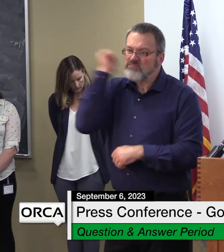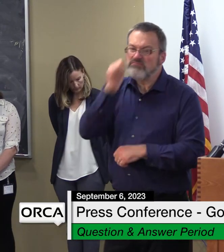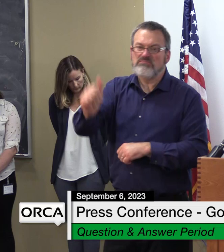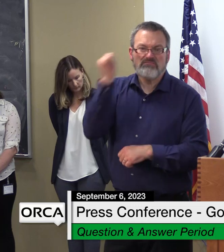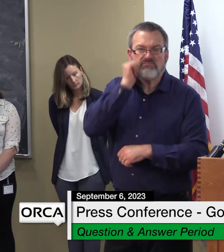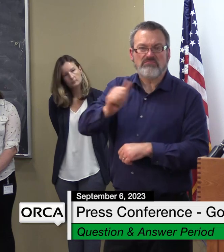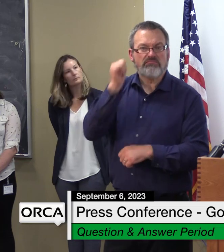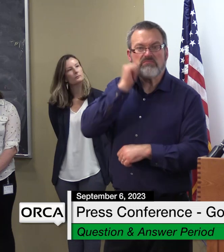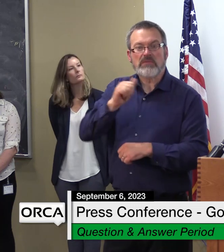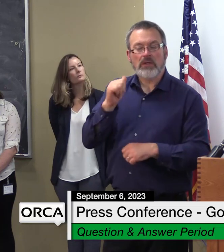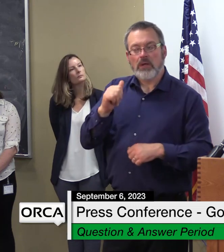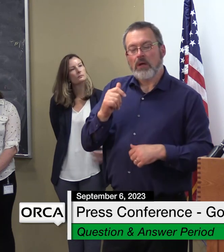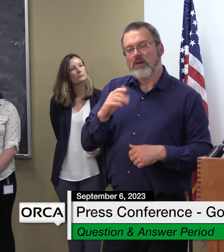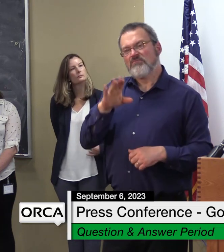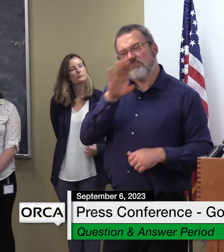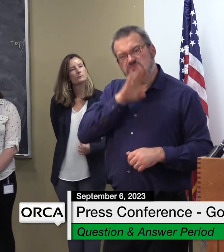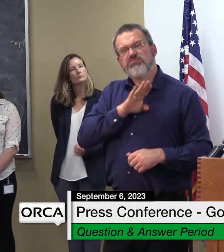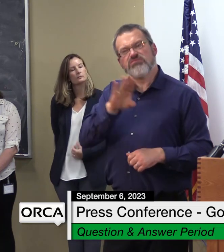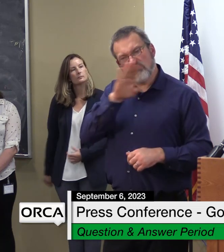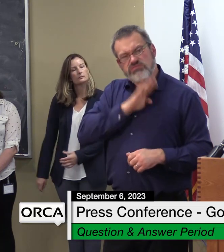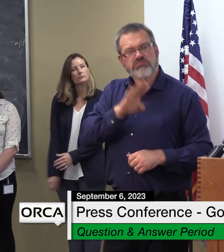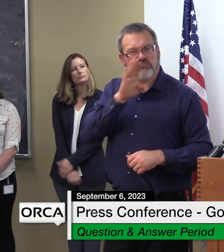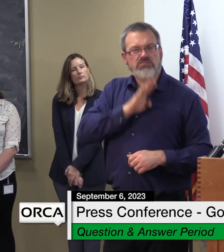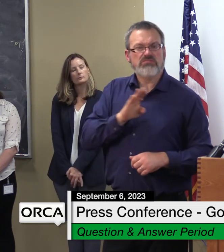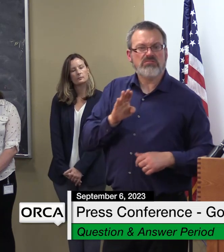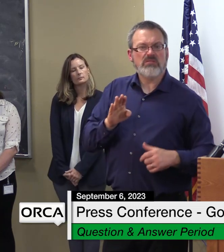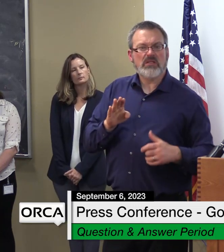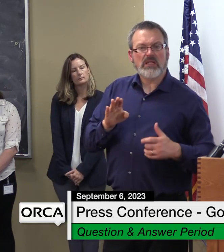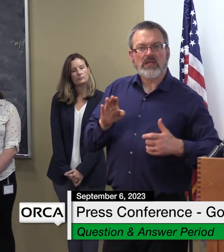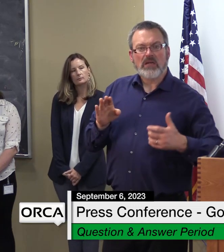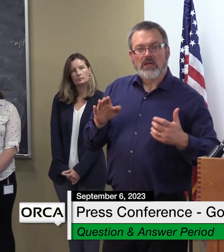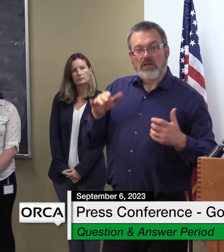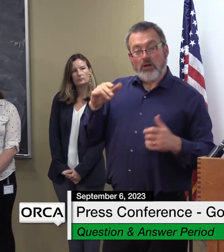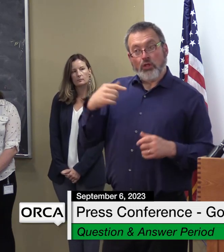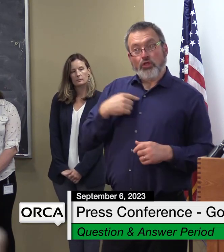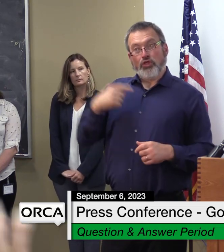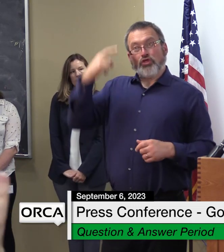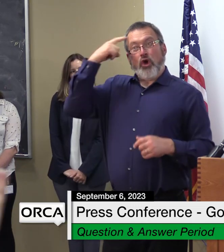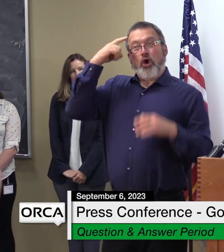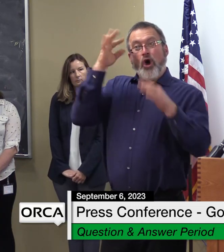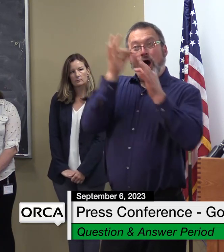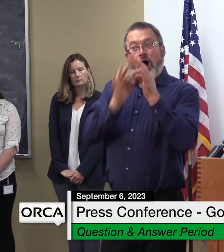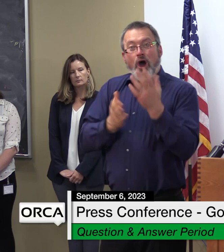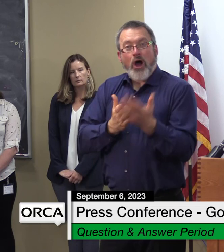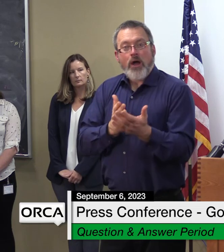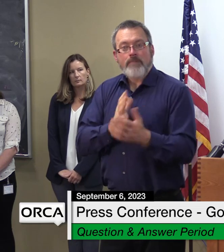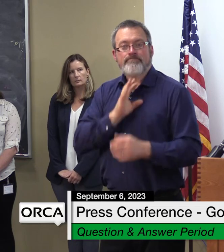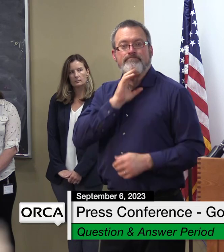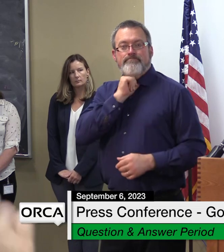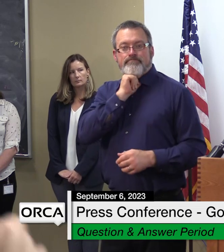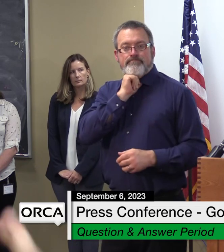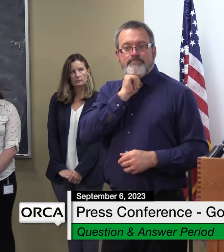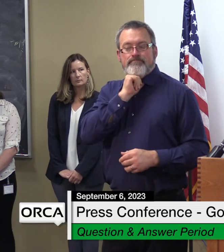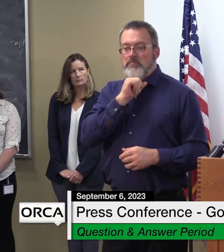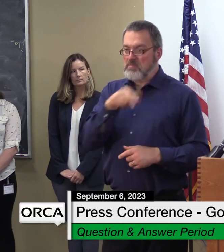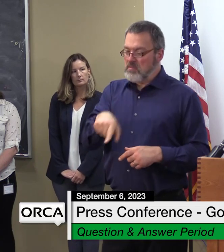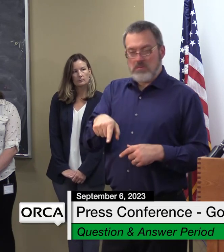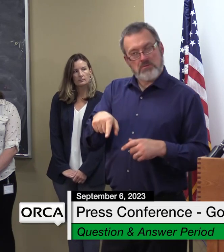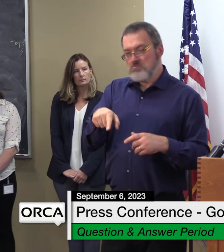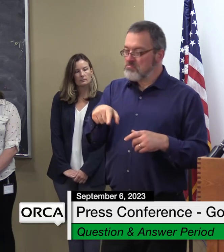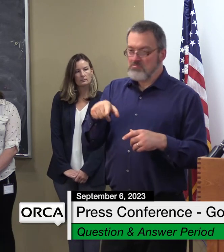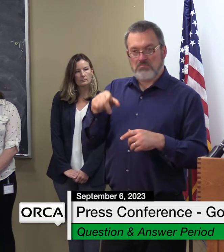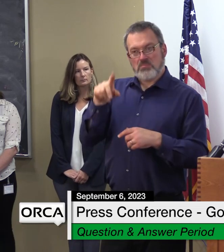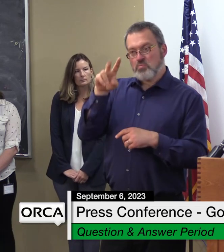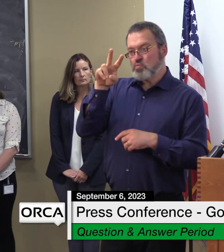standpoint. And more complicated than it was during Irene for a lot of different reasons, but we're getting there,